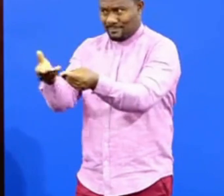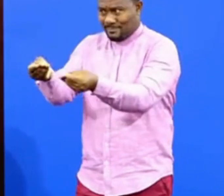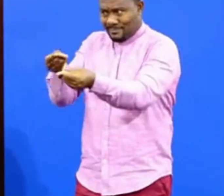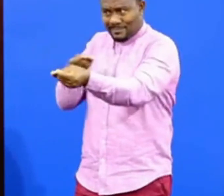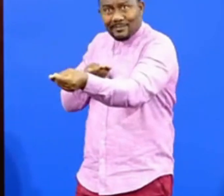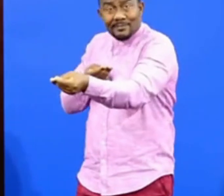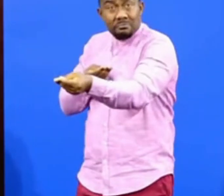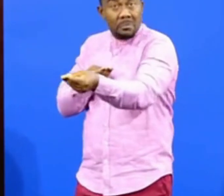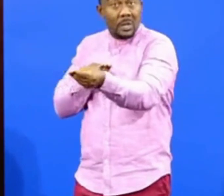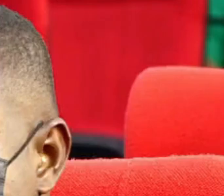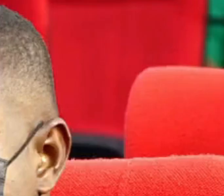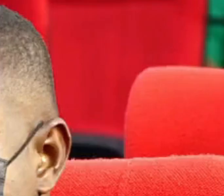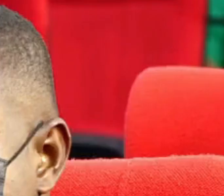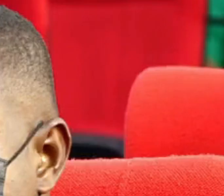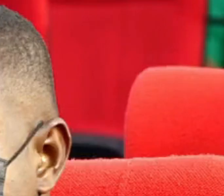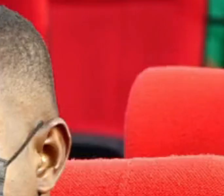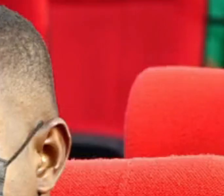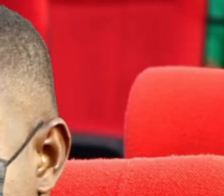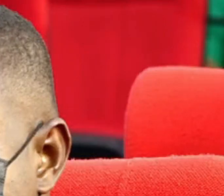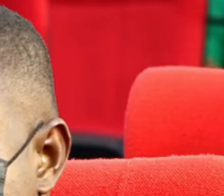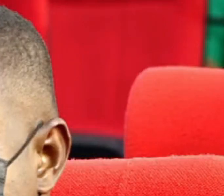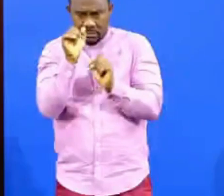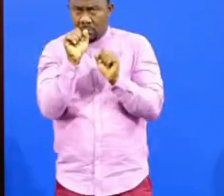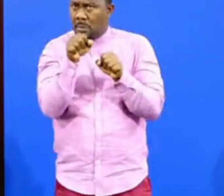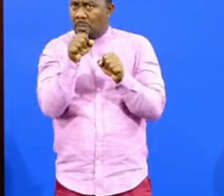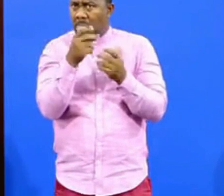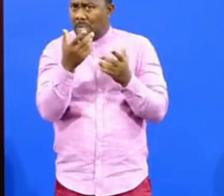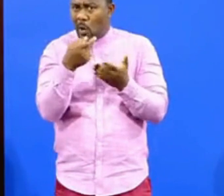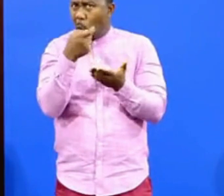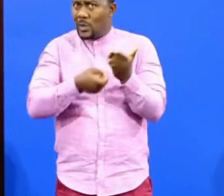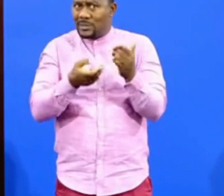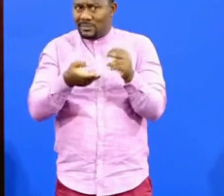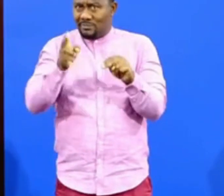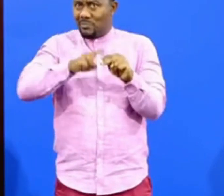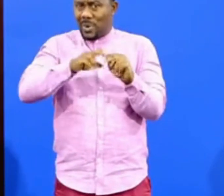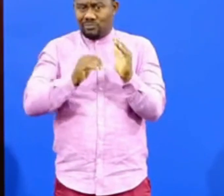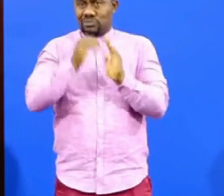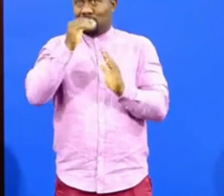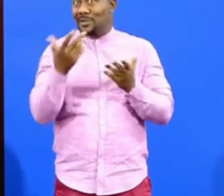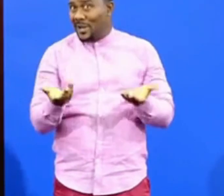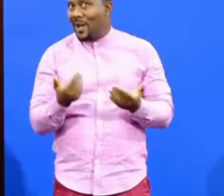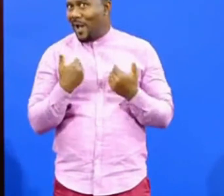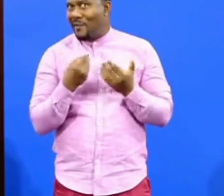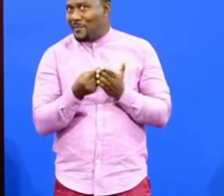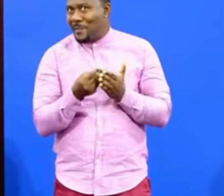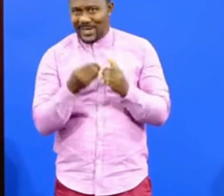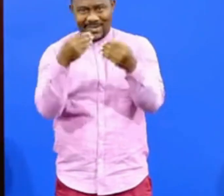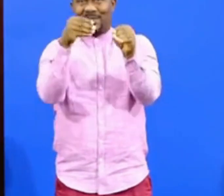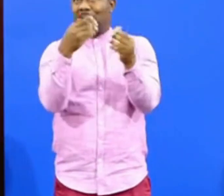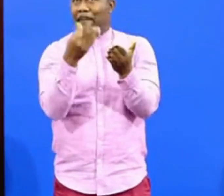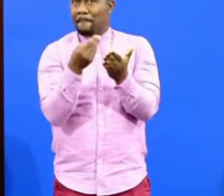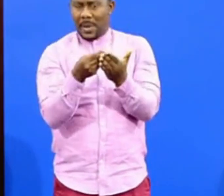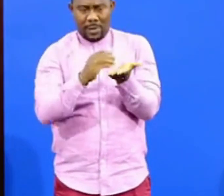it today, you can sell it 3 months later, maybe when the prices are higher. You've got money to go about your business, and when the prices